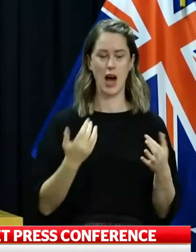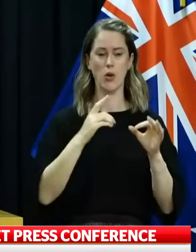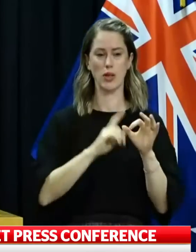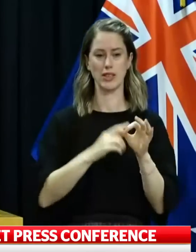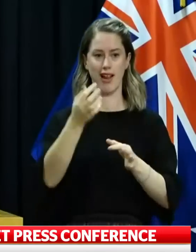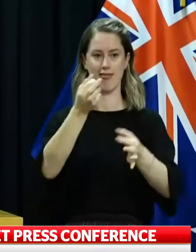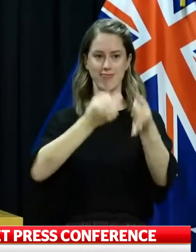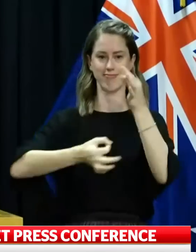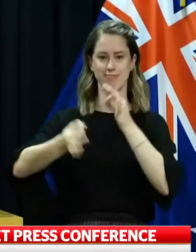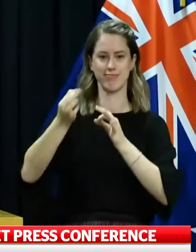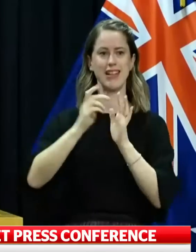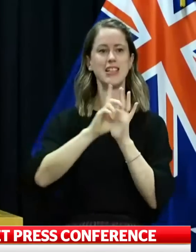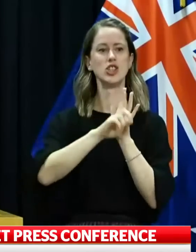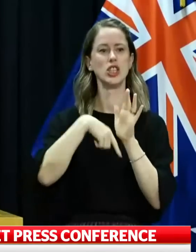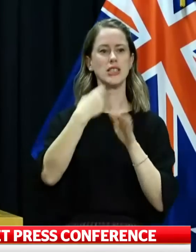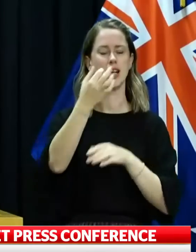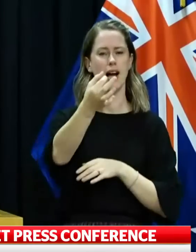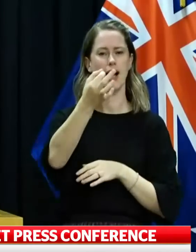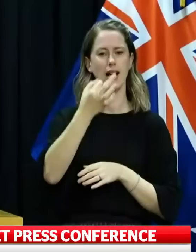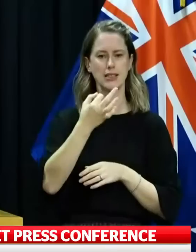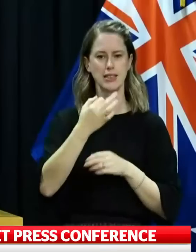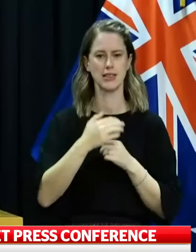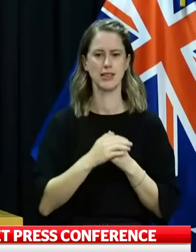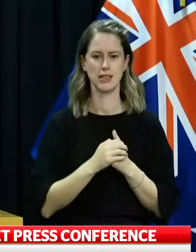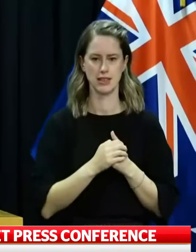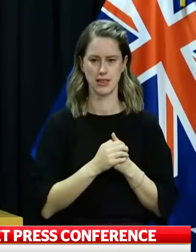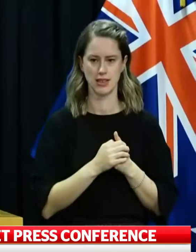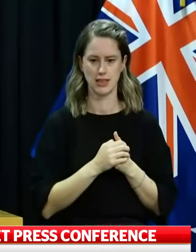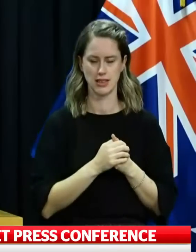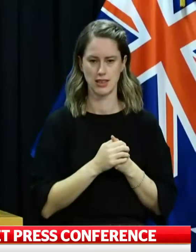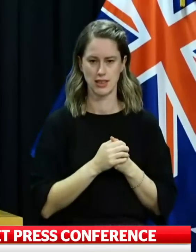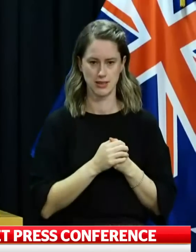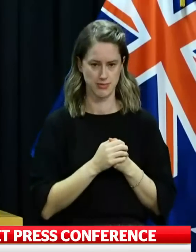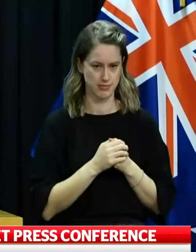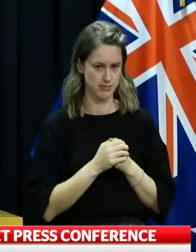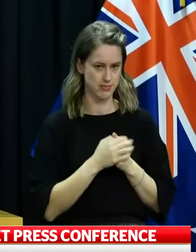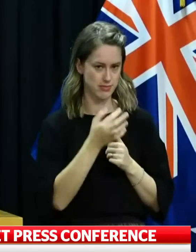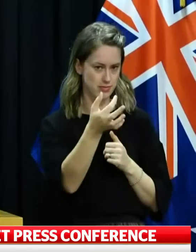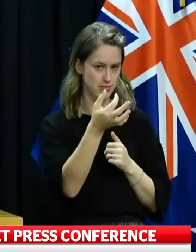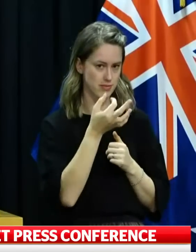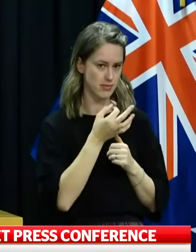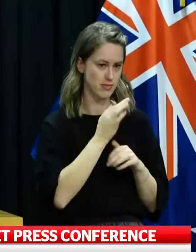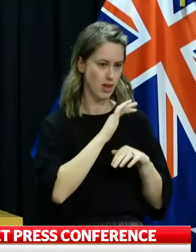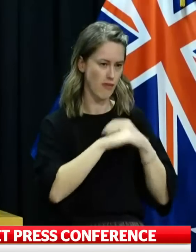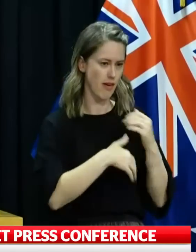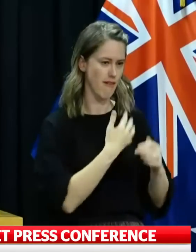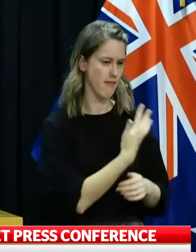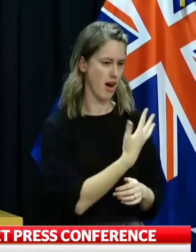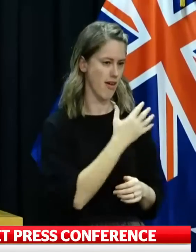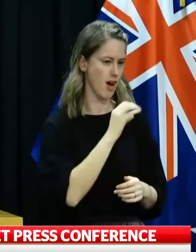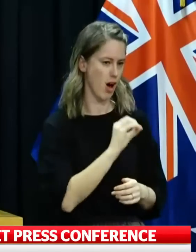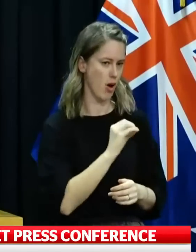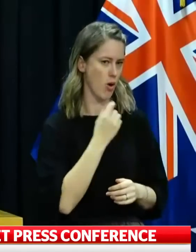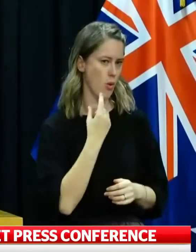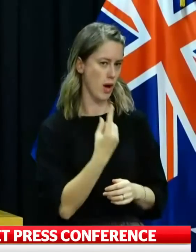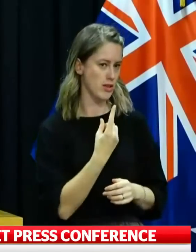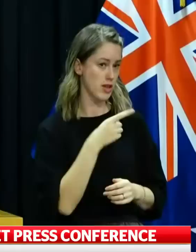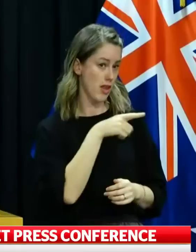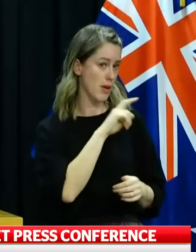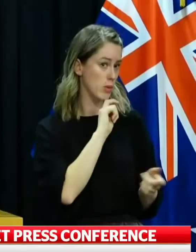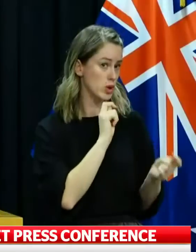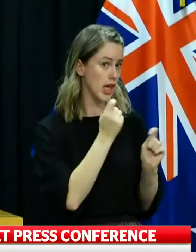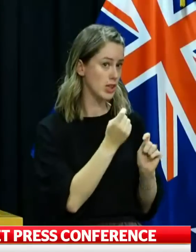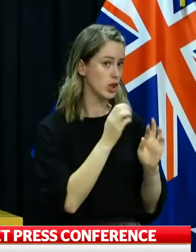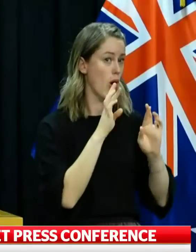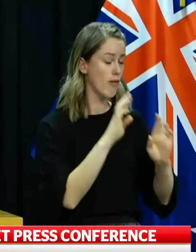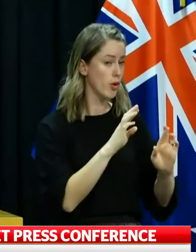Yeah, Jessica. How likely is it that you will get some kind of change with the 501s? Are you hopeful of that, and have you been